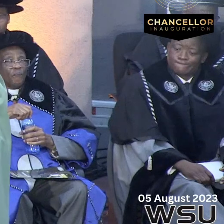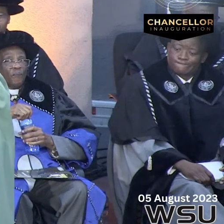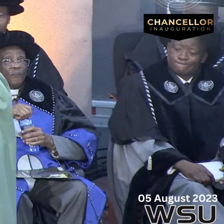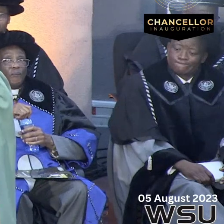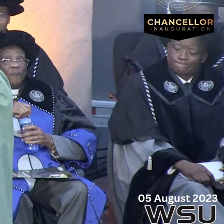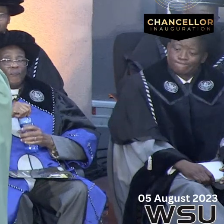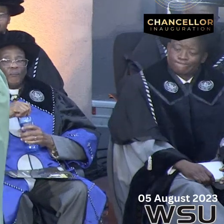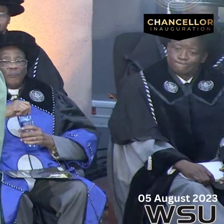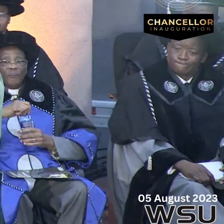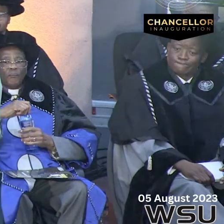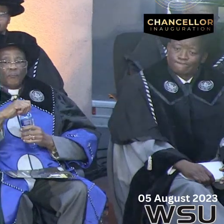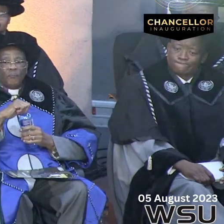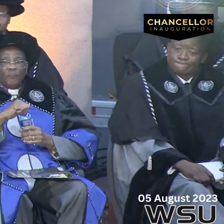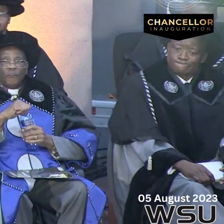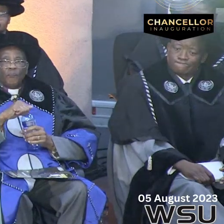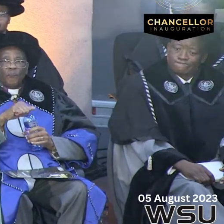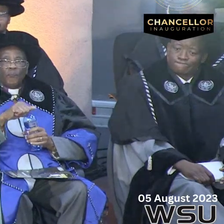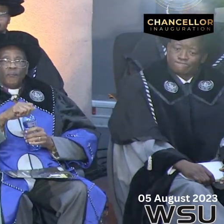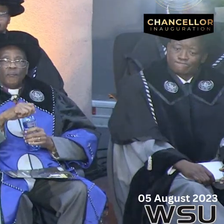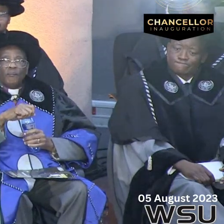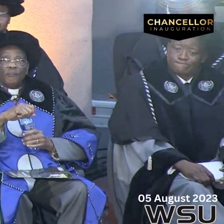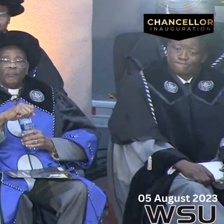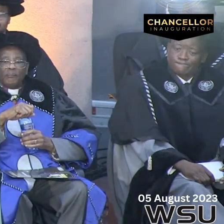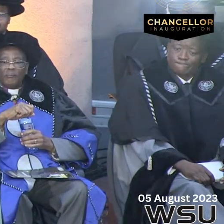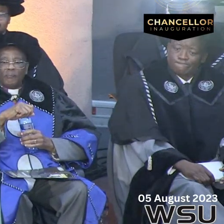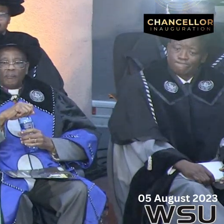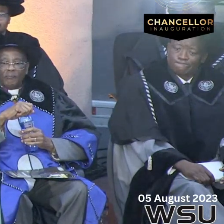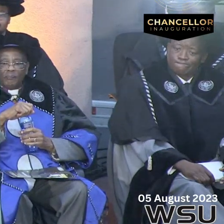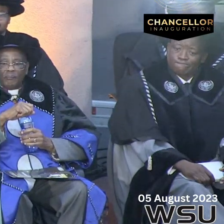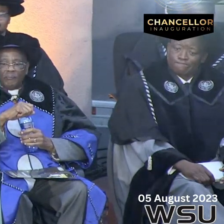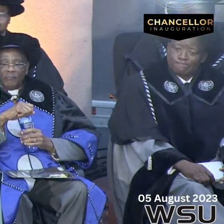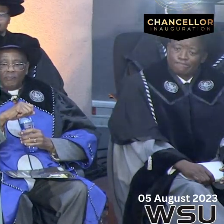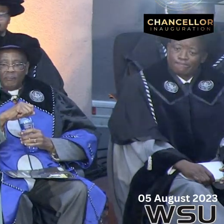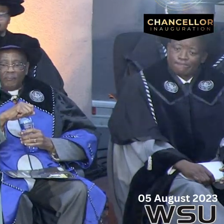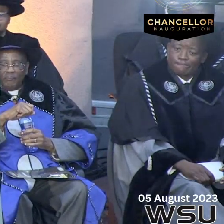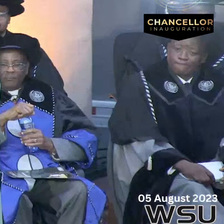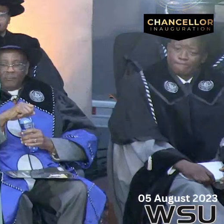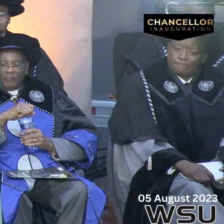So it is my greatest honor to welcome everyone today.